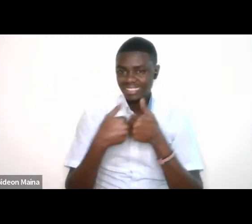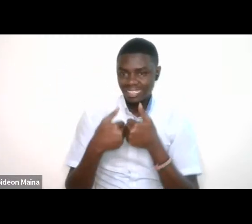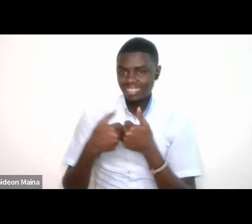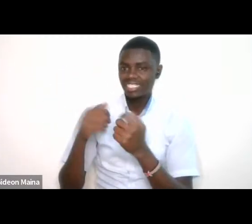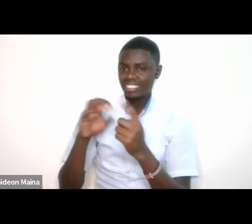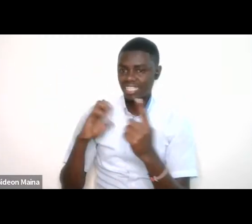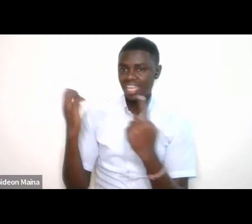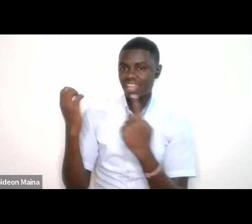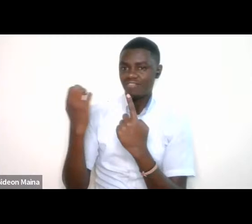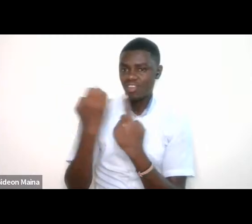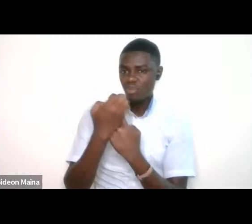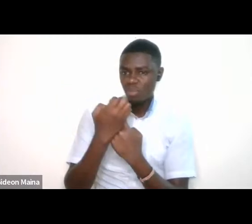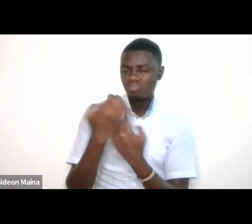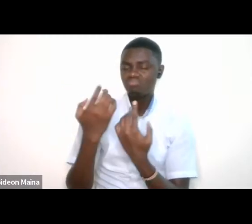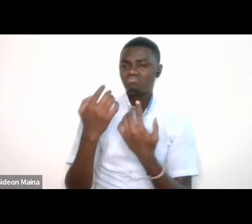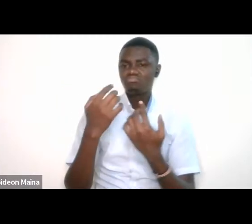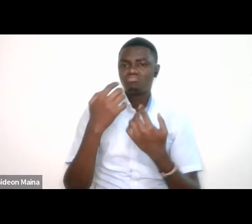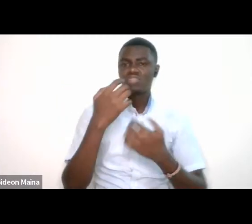our schools